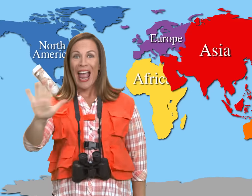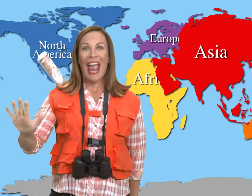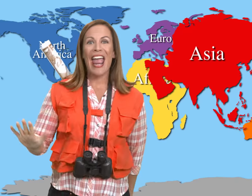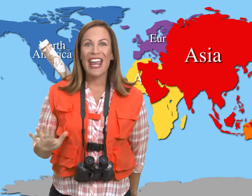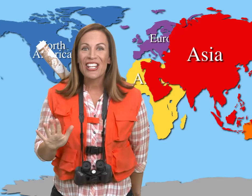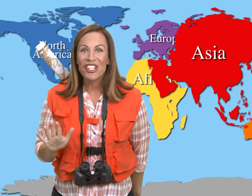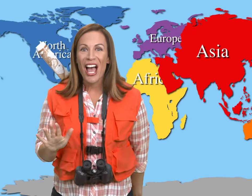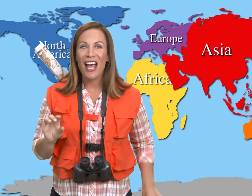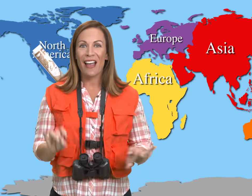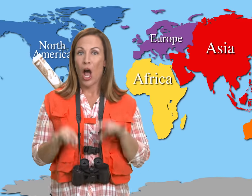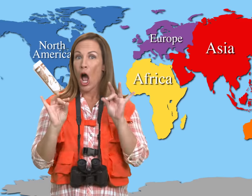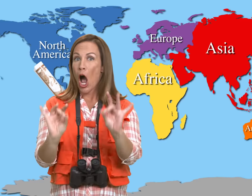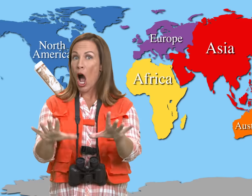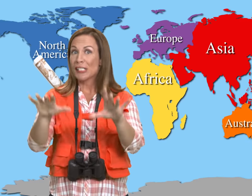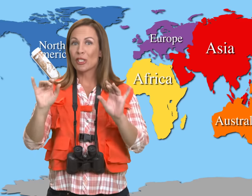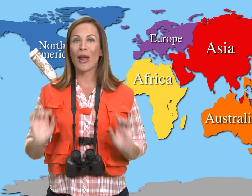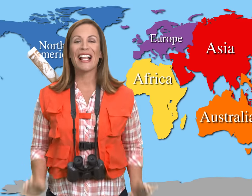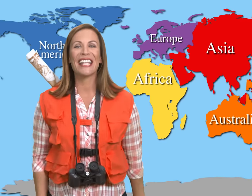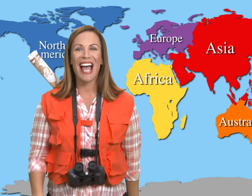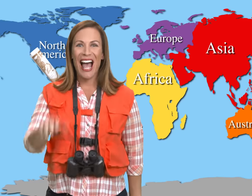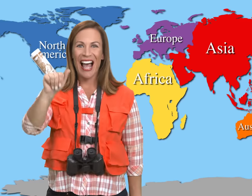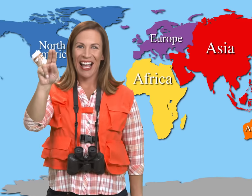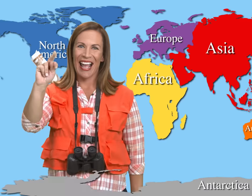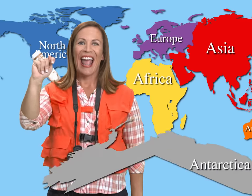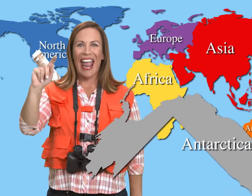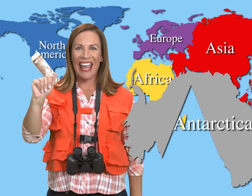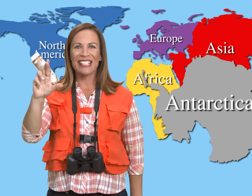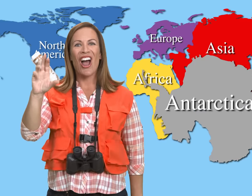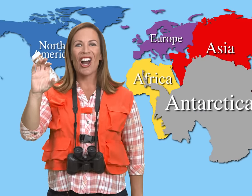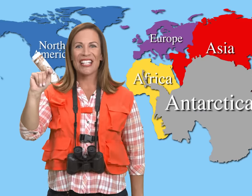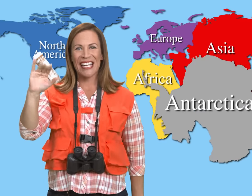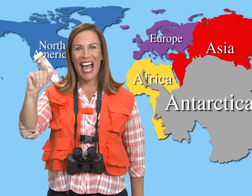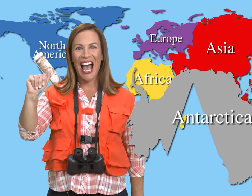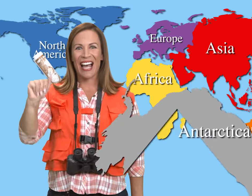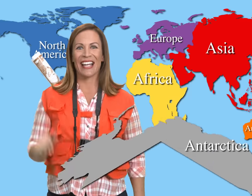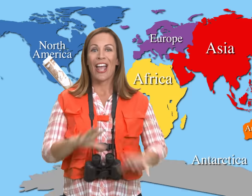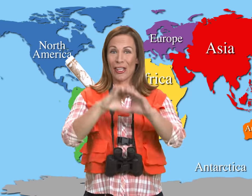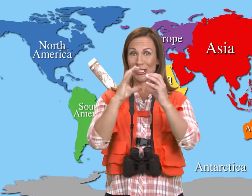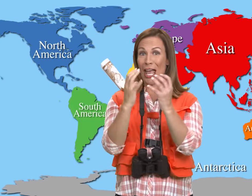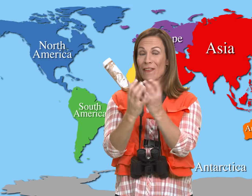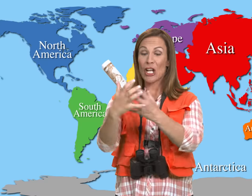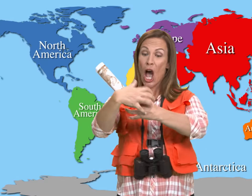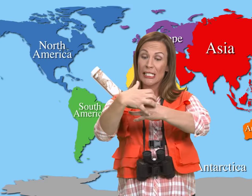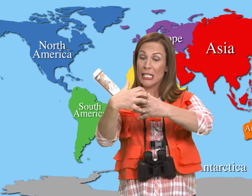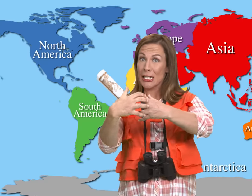Asia, Australia, Antarctica, the seven continents